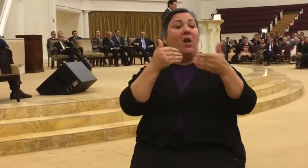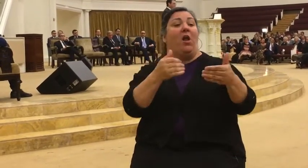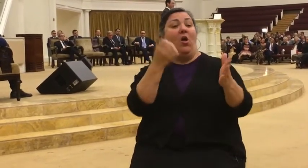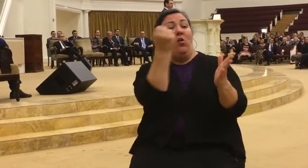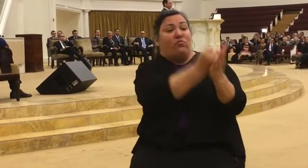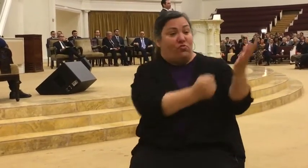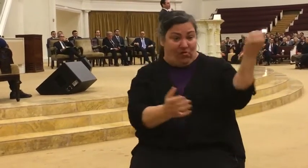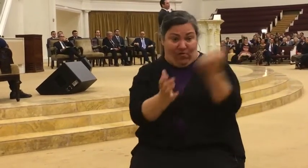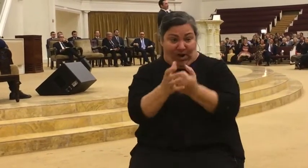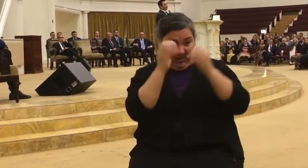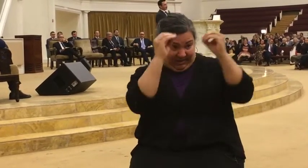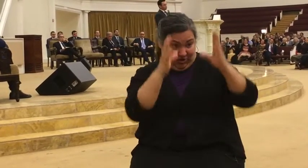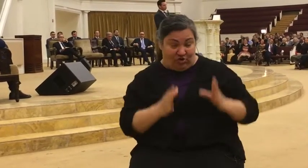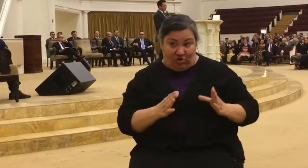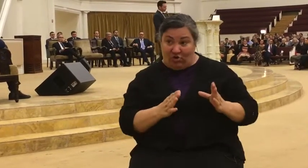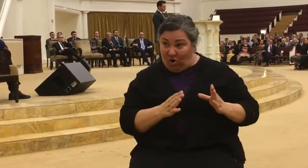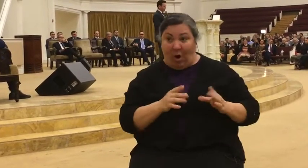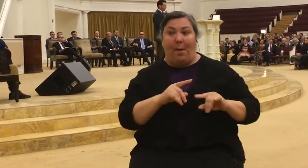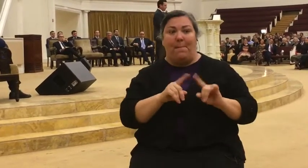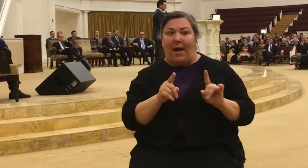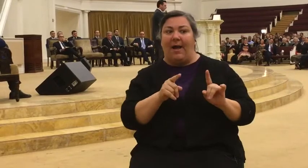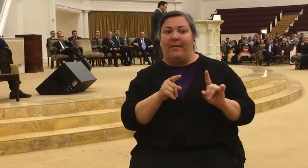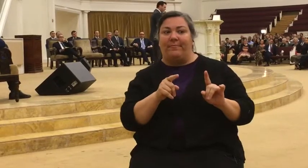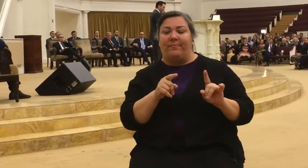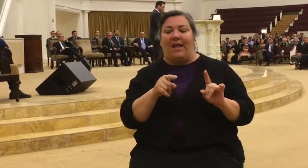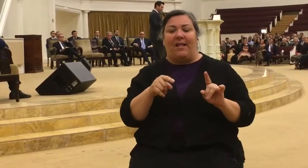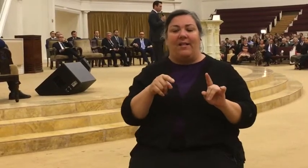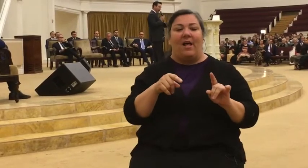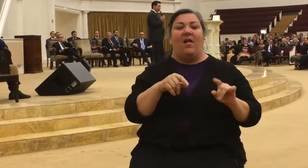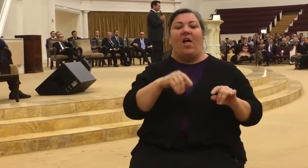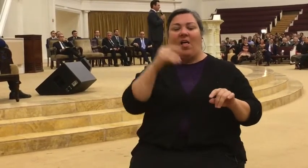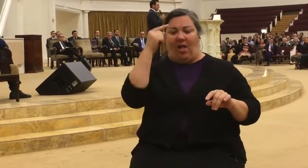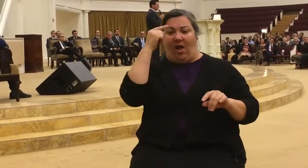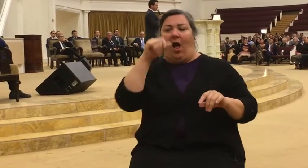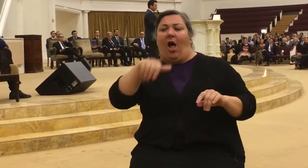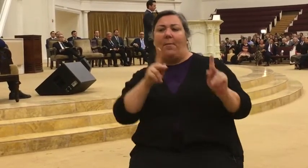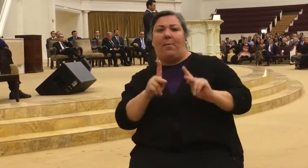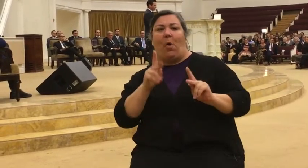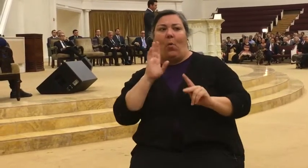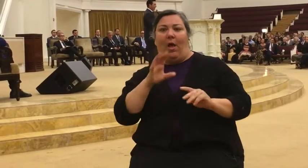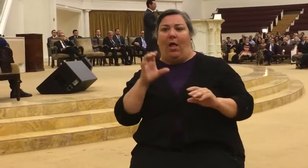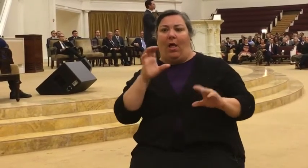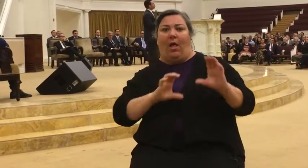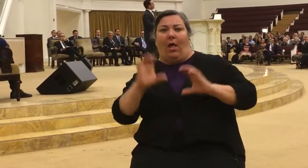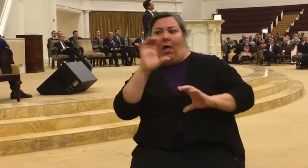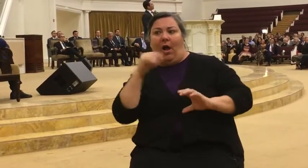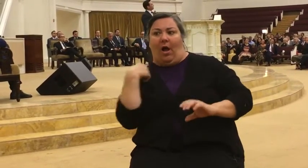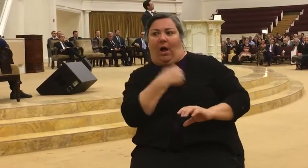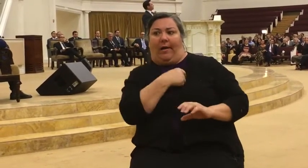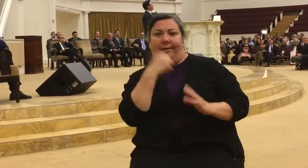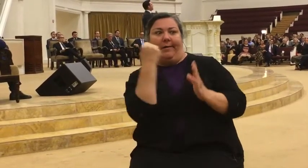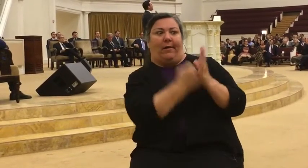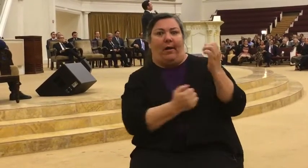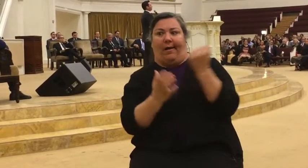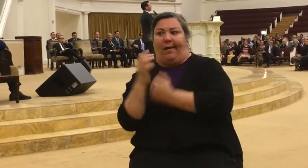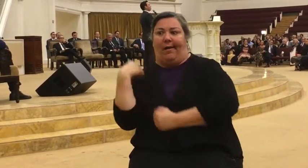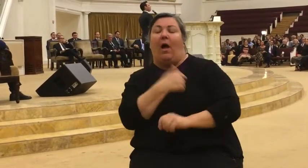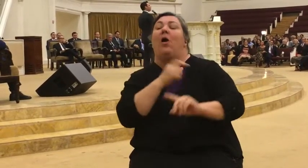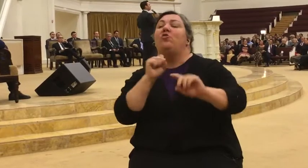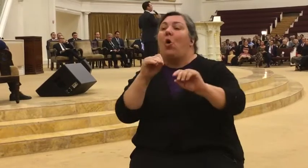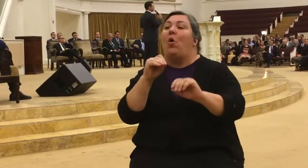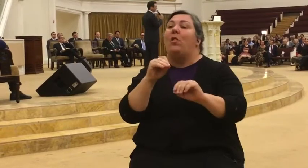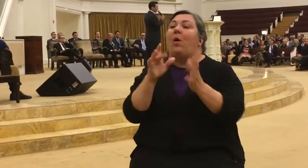teacher, and these men were not likely to hesitate in hunting them down and taking them out. So the Bible tells us that